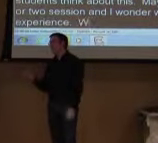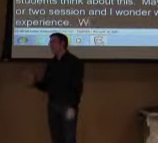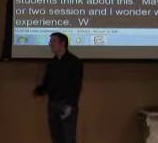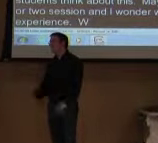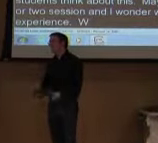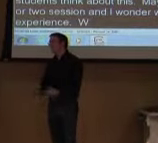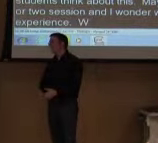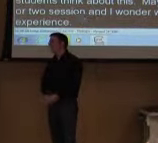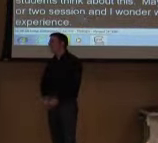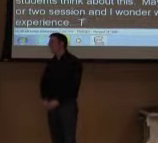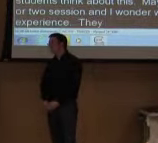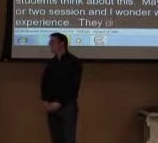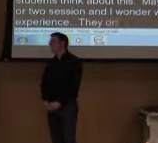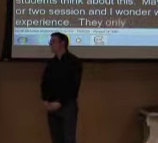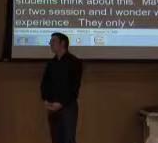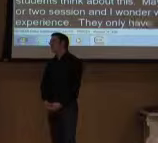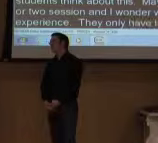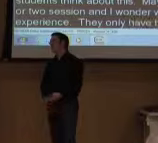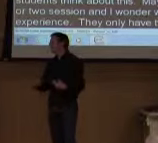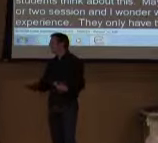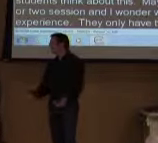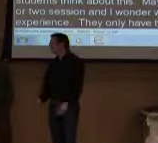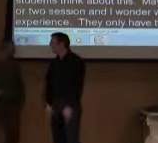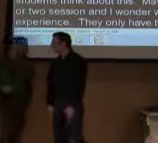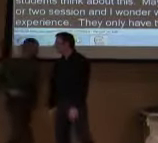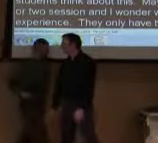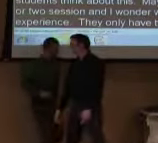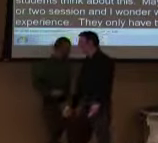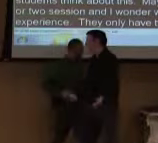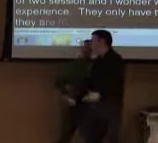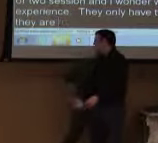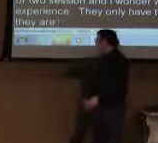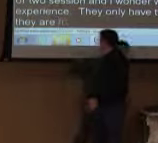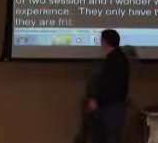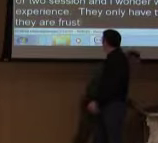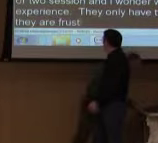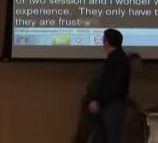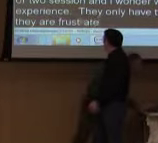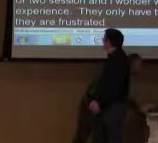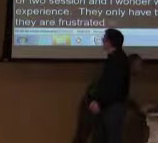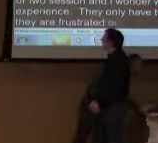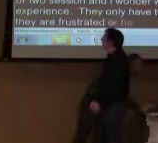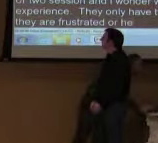have 2 sessions because they ended up being frustrated, or did they find that it was helpful, or what was the students' responses?